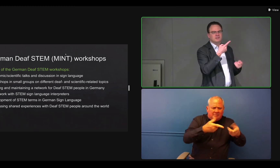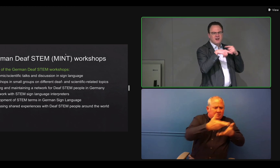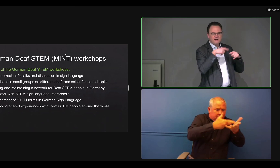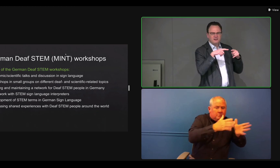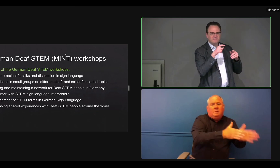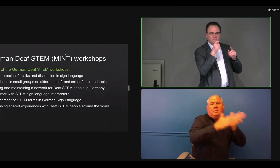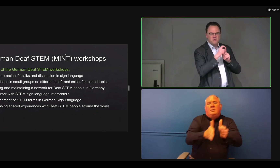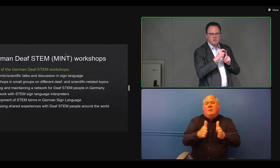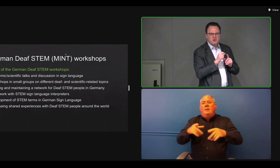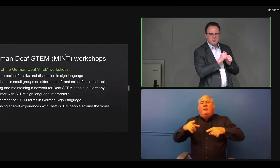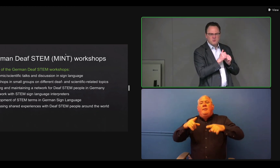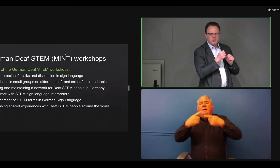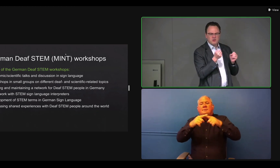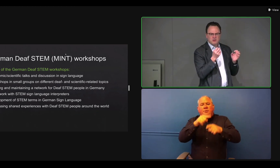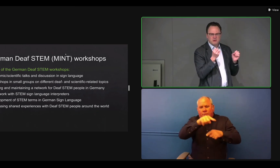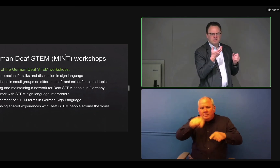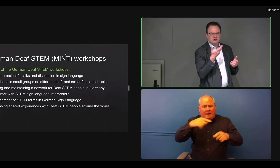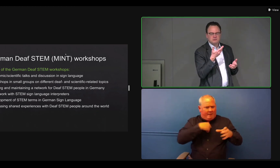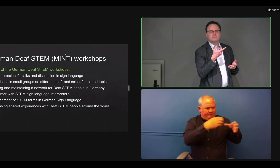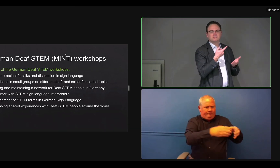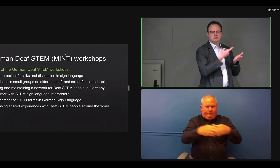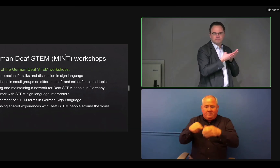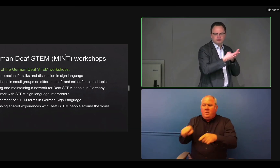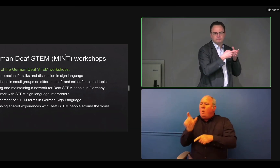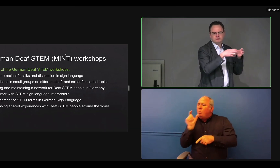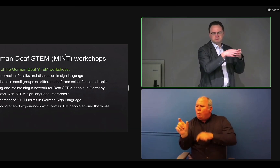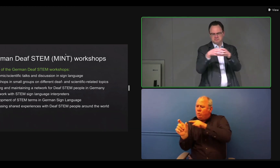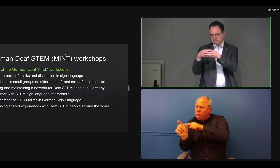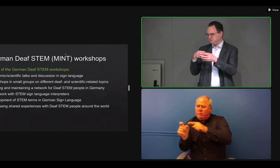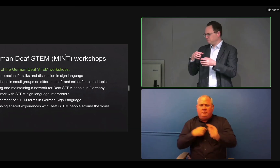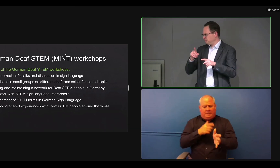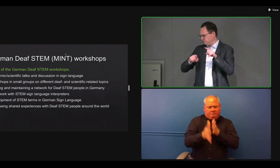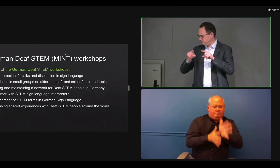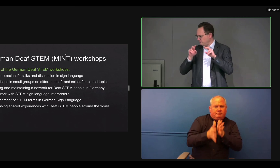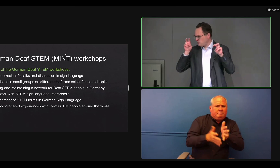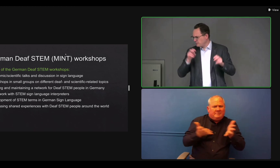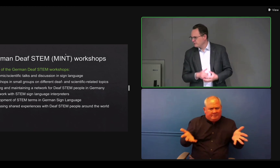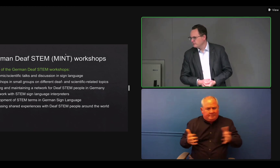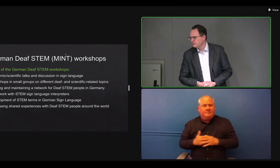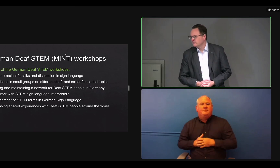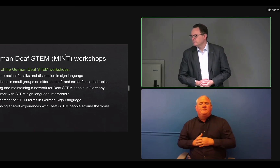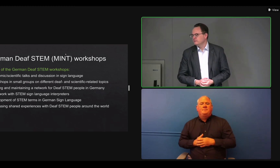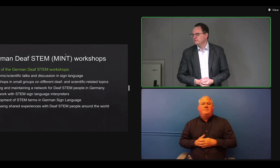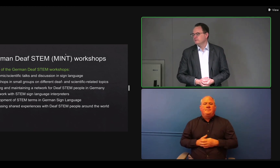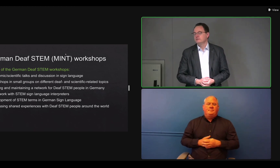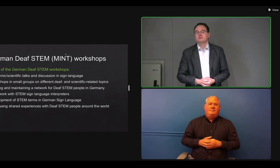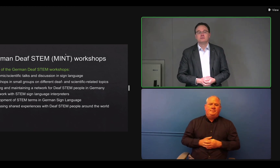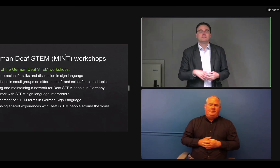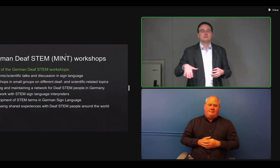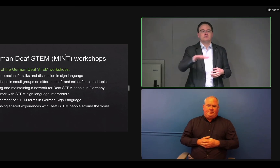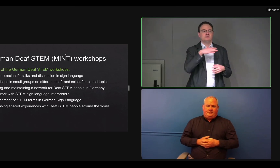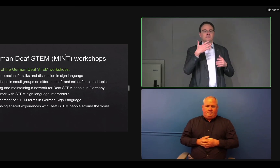domain specific, so that we can talk about problematic signs or concepts for which we need